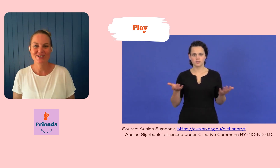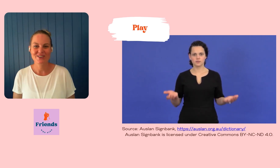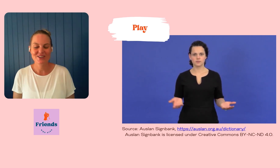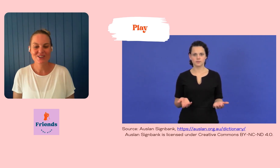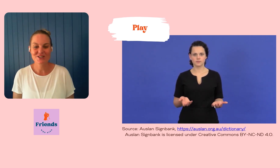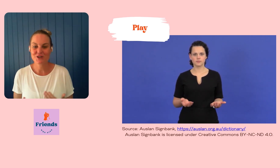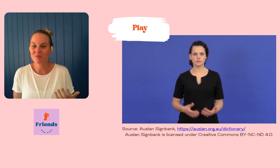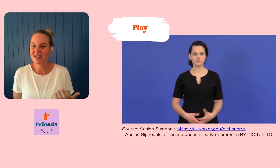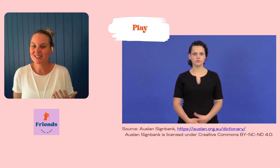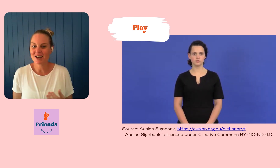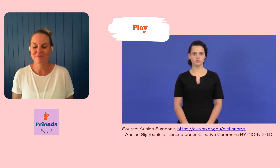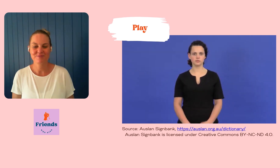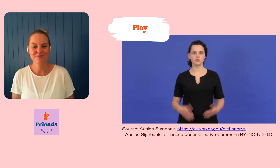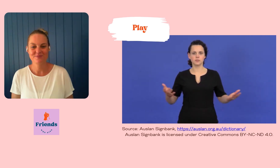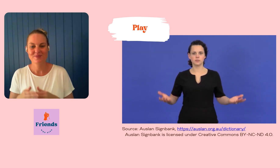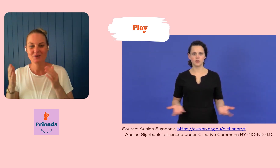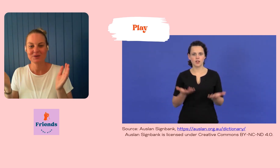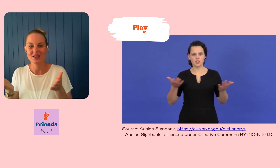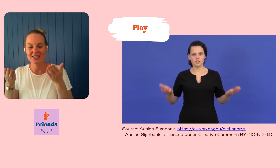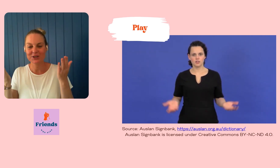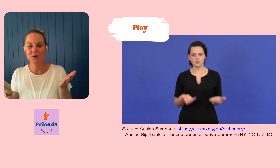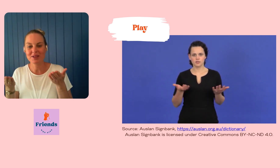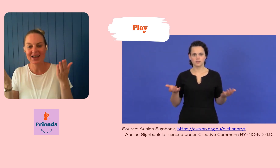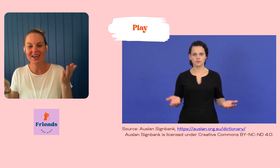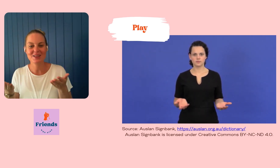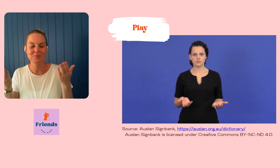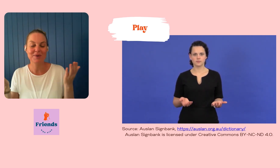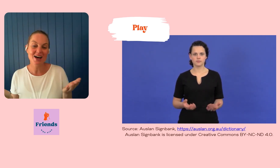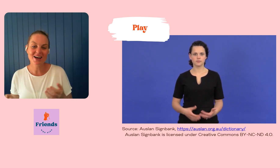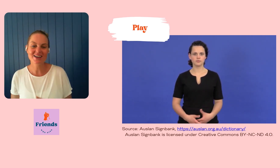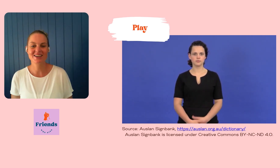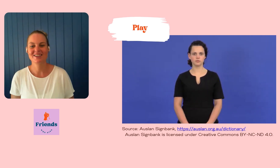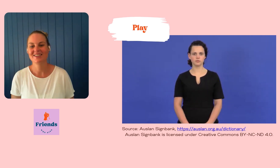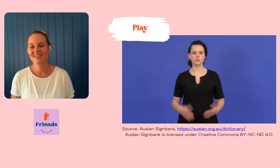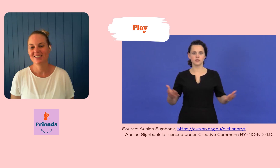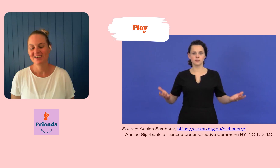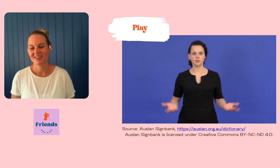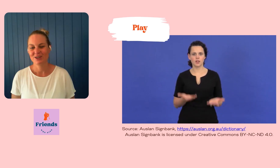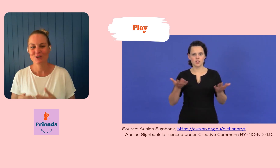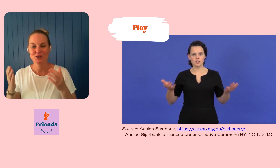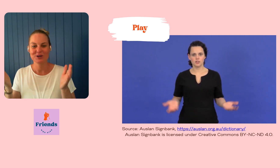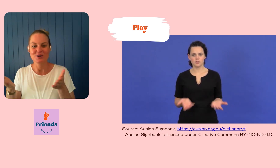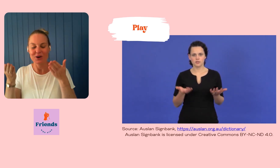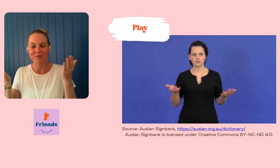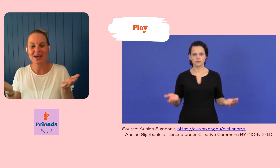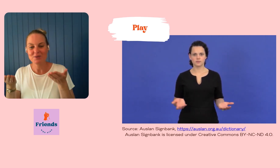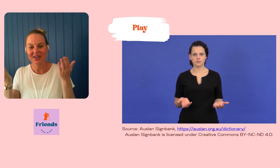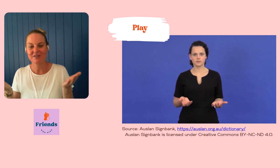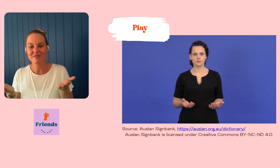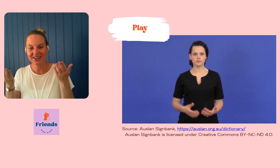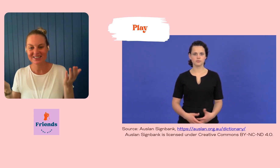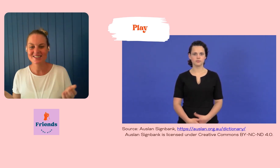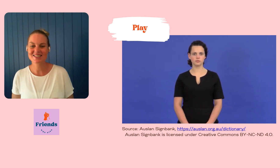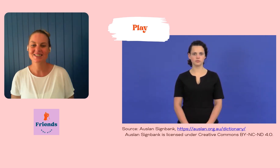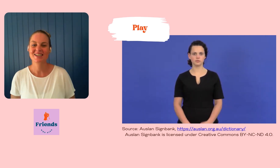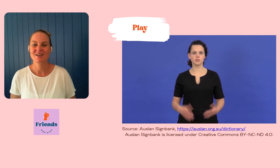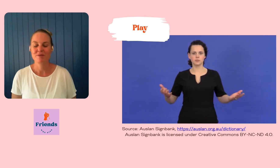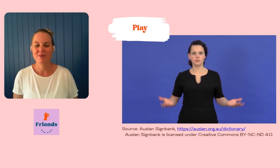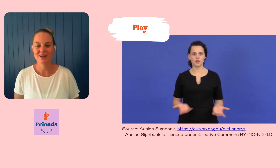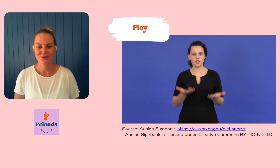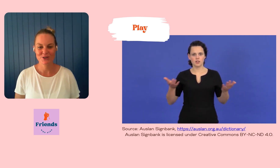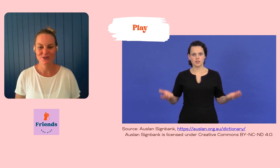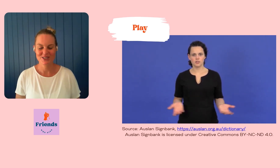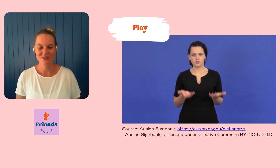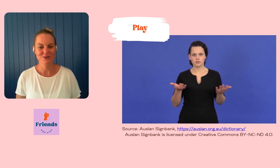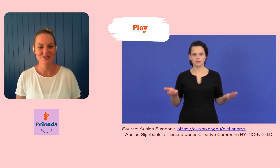during playtime. Let's go play at the park or go play with our friends. My daughter uses it all